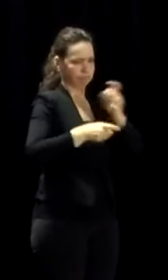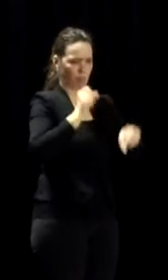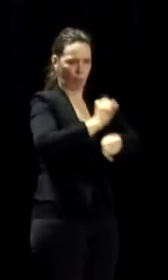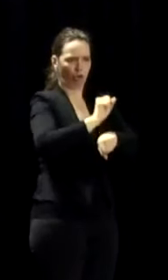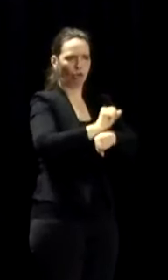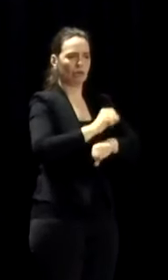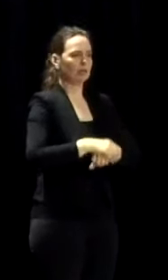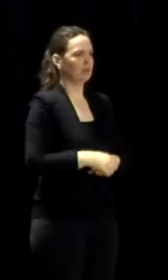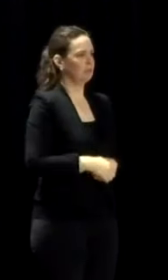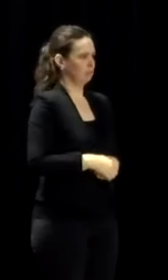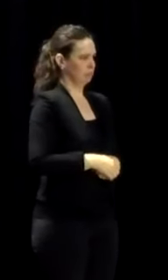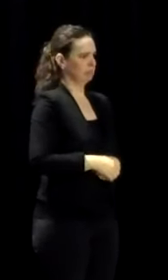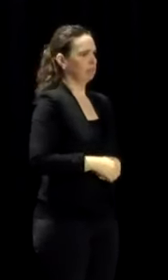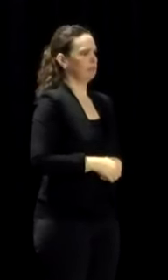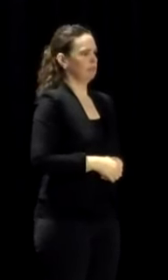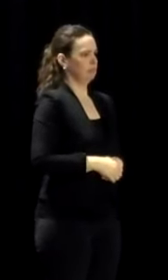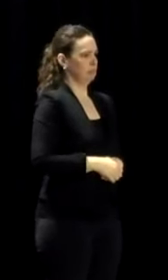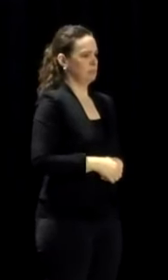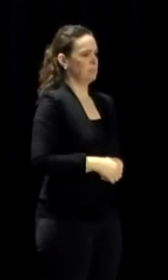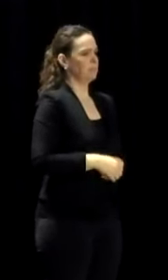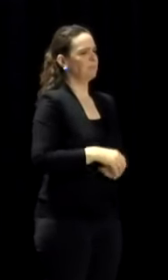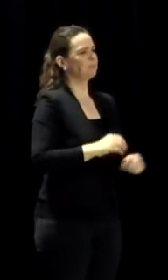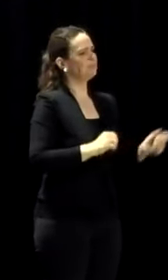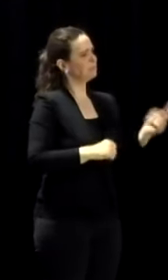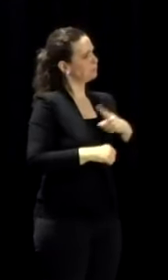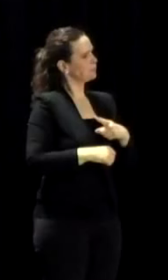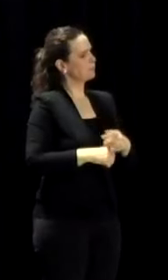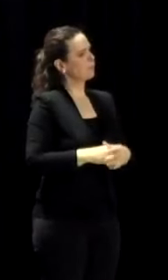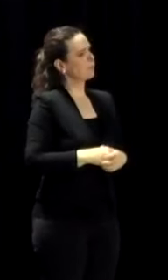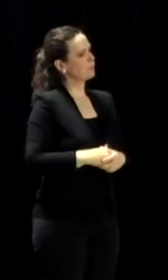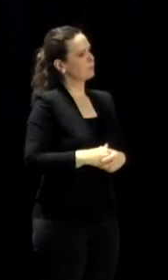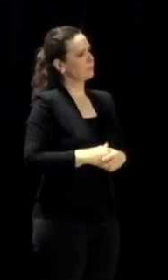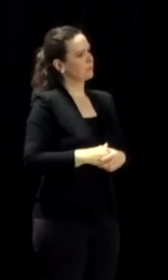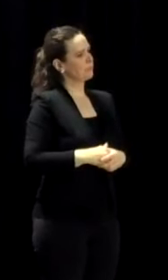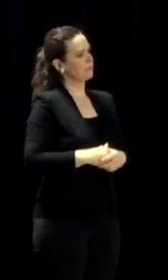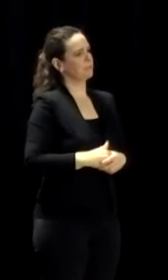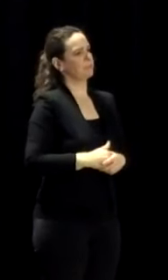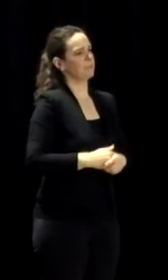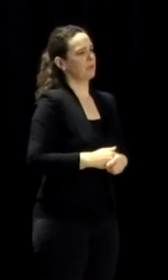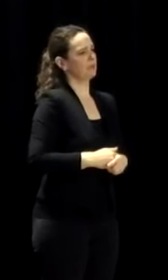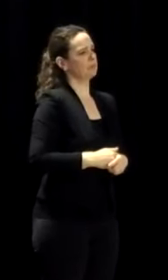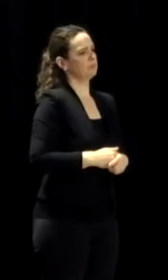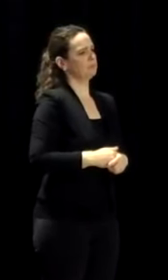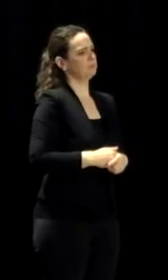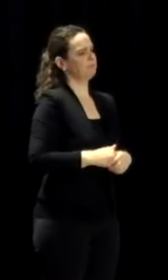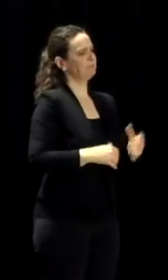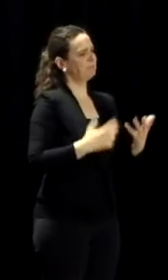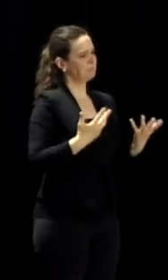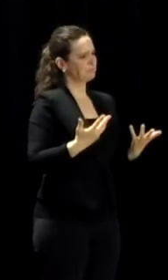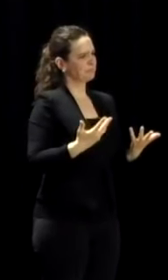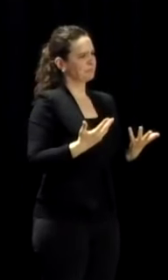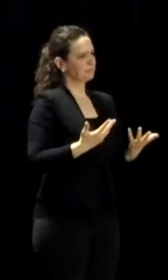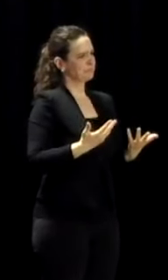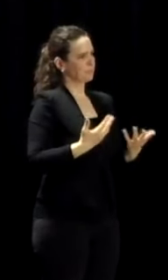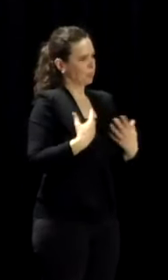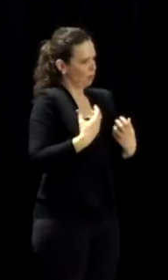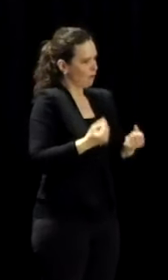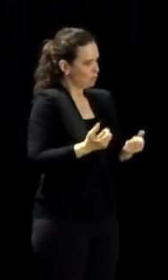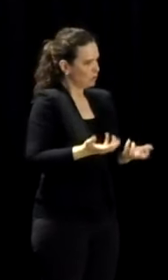recovery? Pretty badly, right? We're not there yet, right? But what's nice about this process for